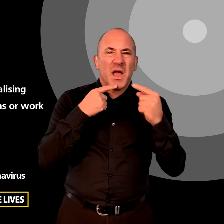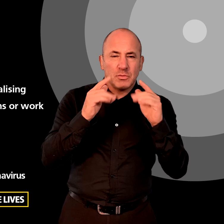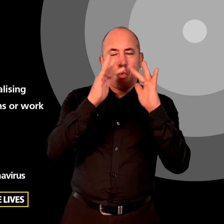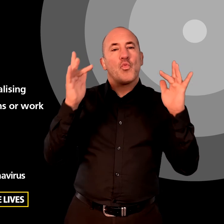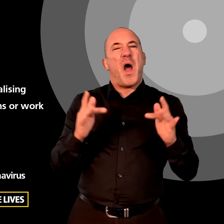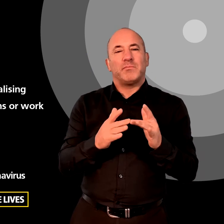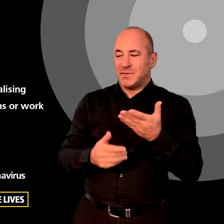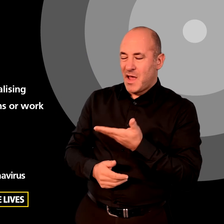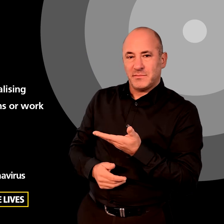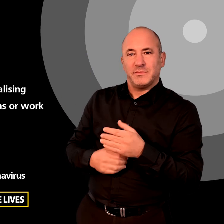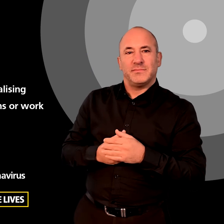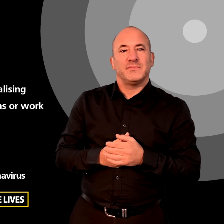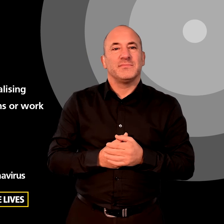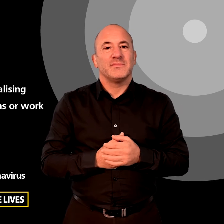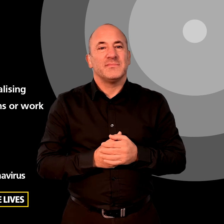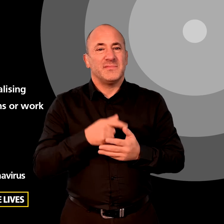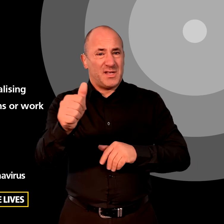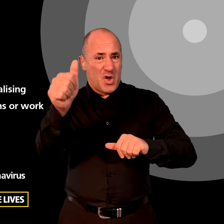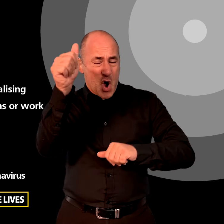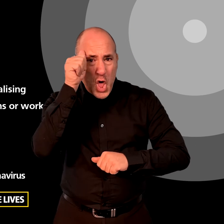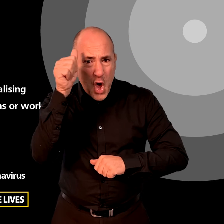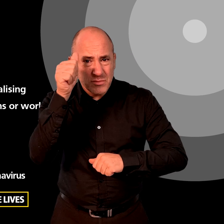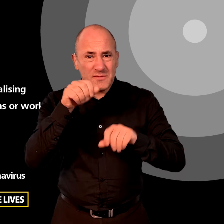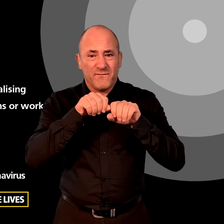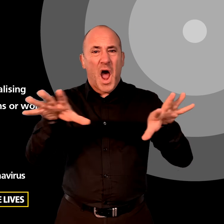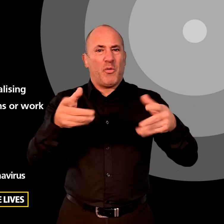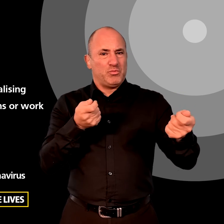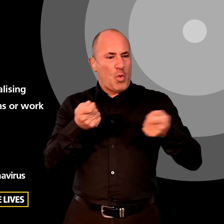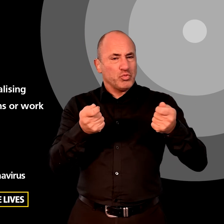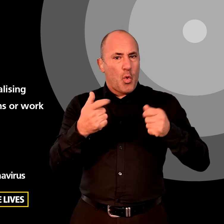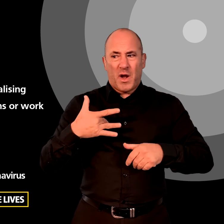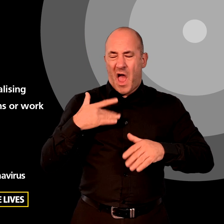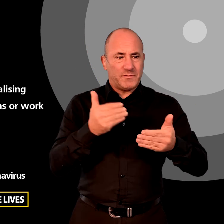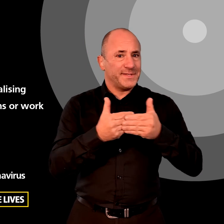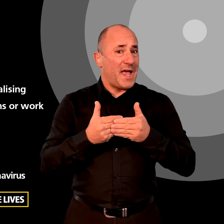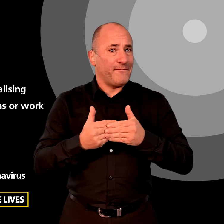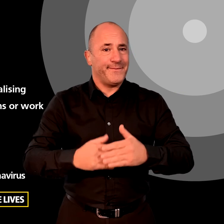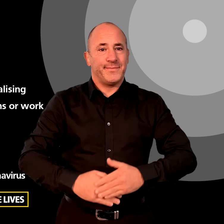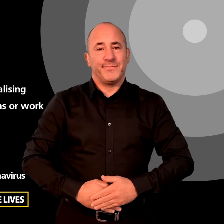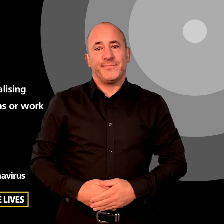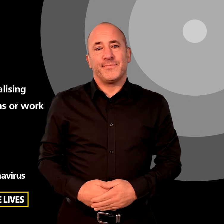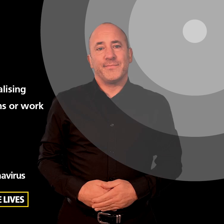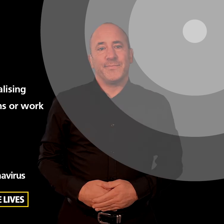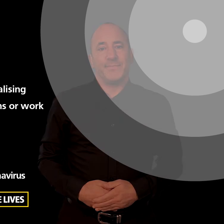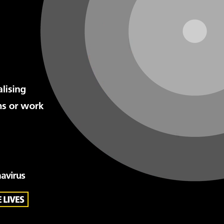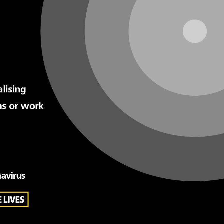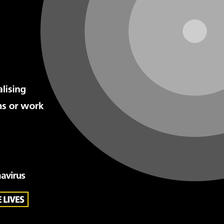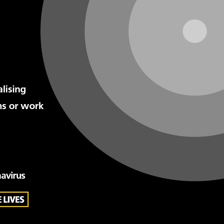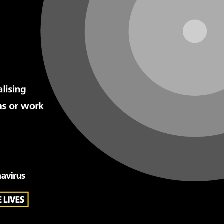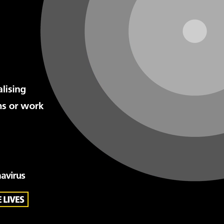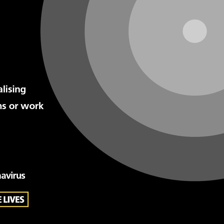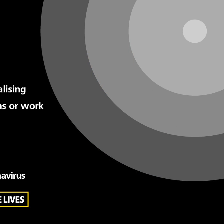gov.uk/coronavirus. Stay alert. Control the virus. Save lives.